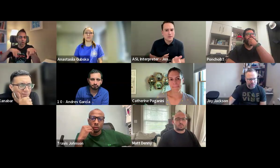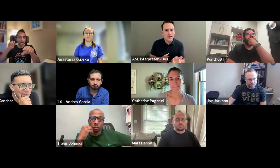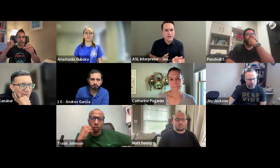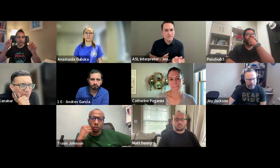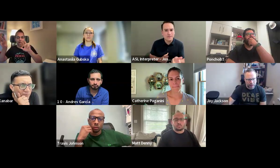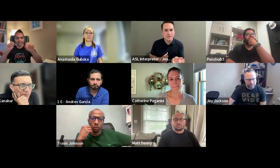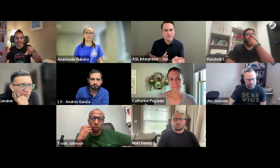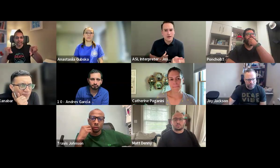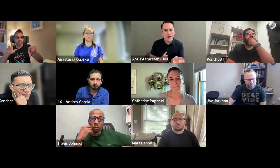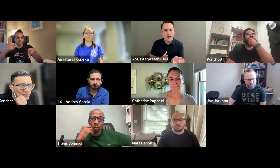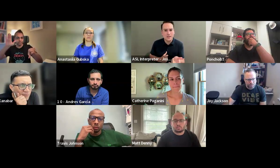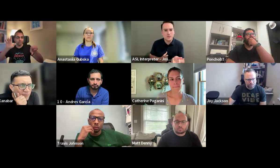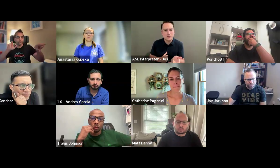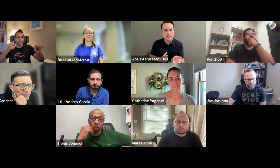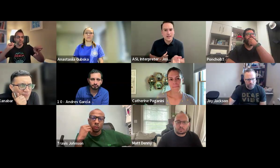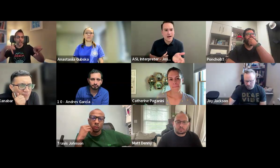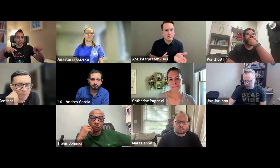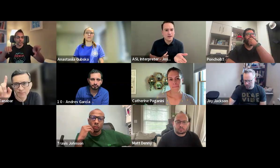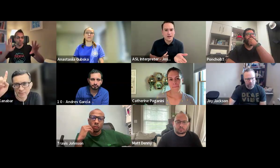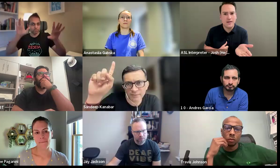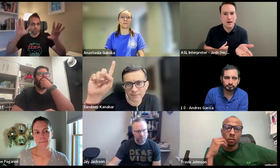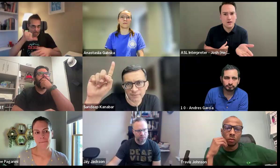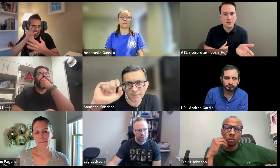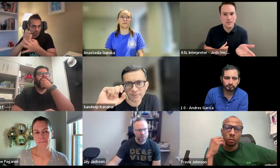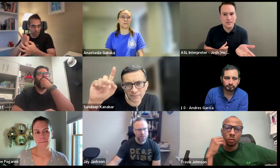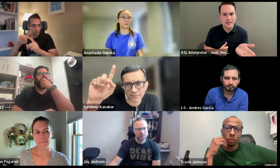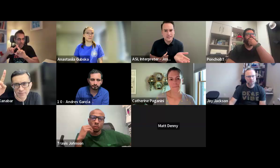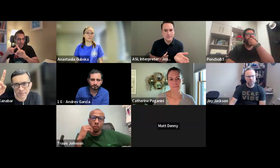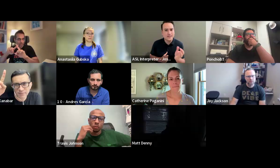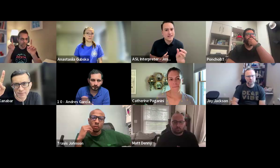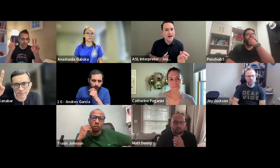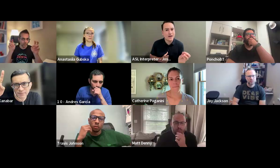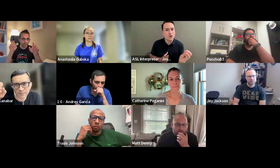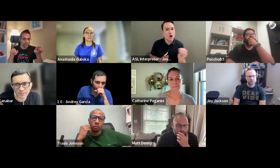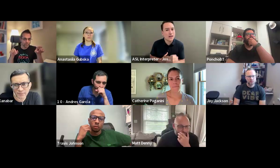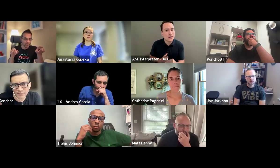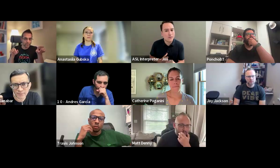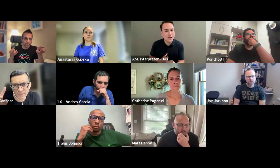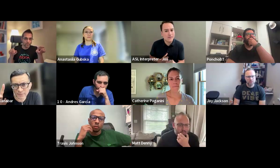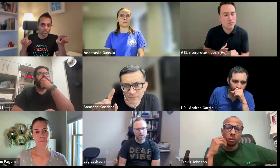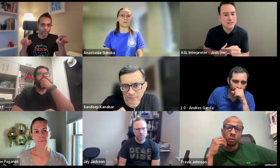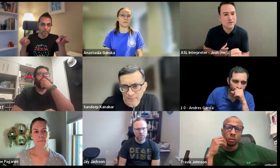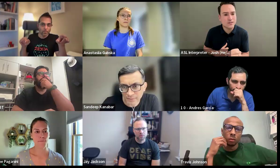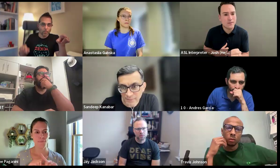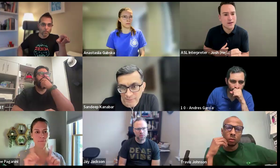Cloud Native? I do see Catherine, and then I also see Sandeep. Is that regarding Cloud Native or a different